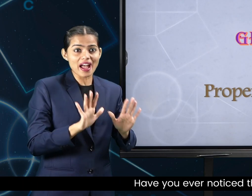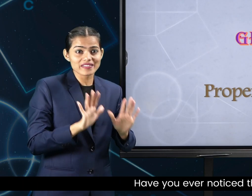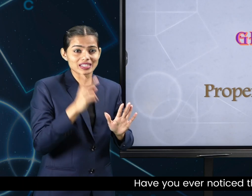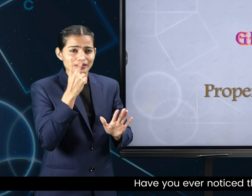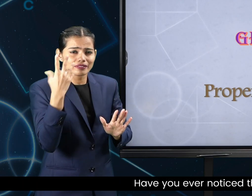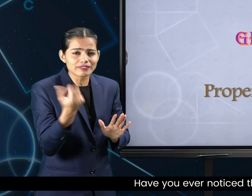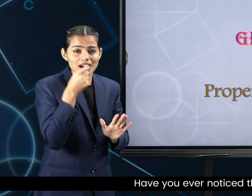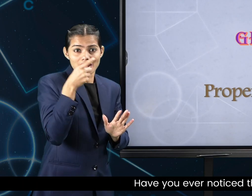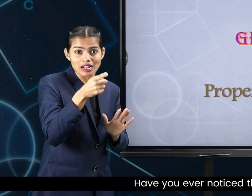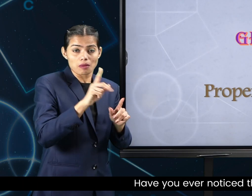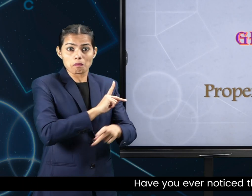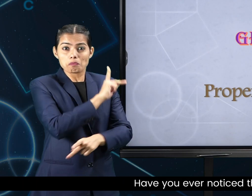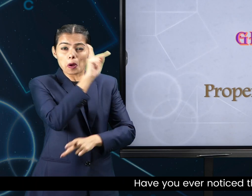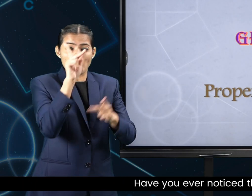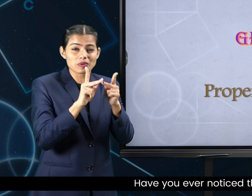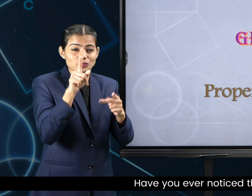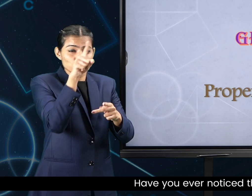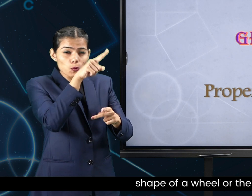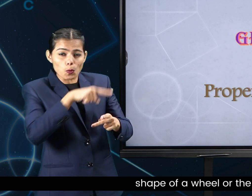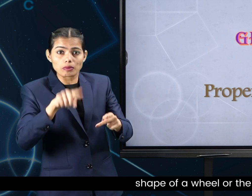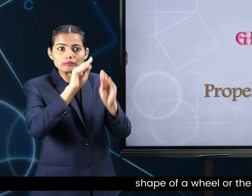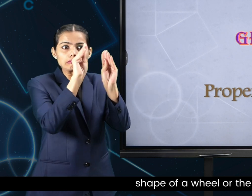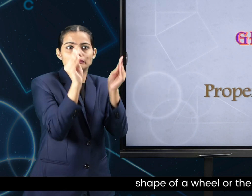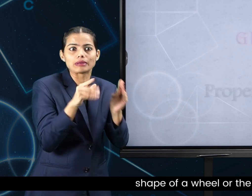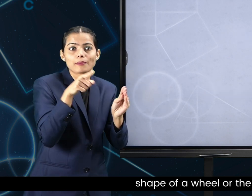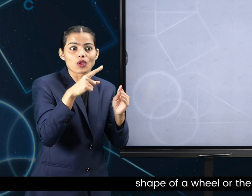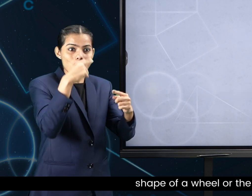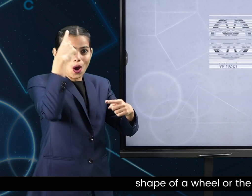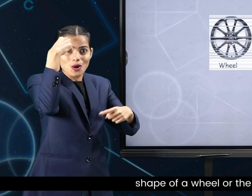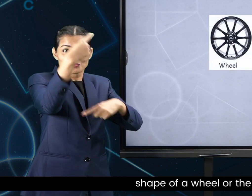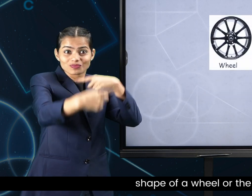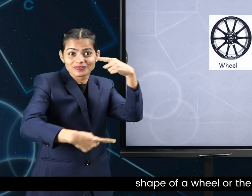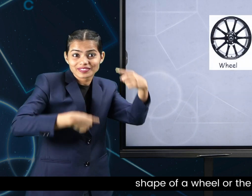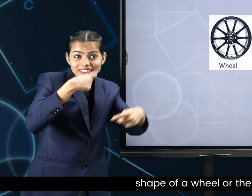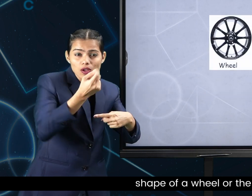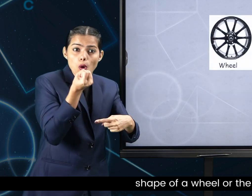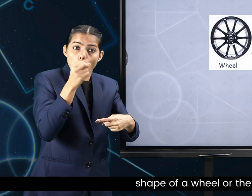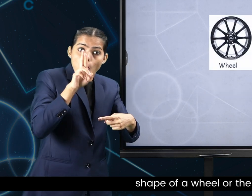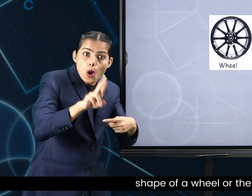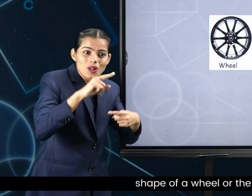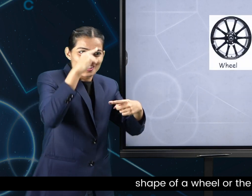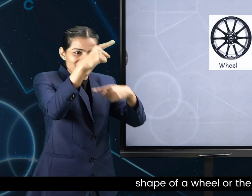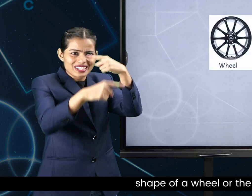Have you ever noticed the perfectly round shape of a wheel or the outline of a coin?